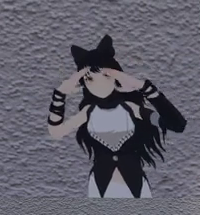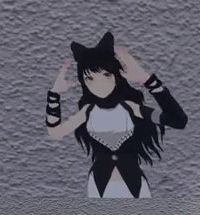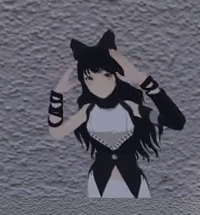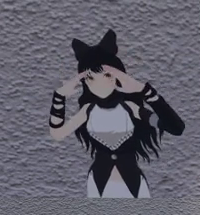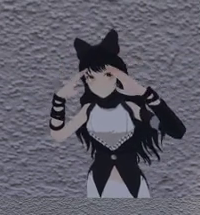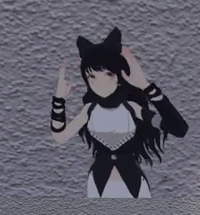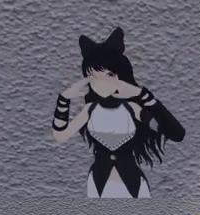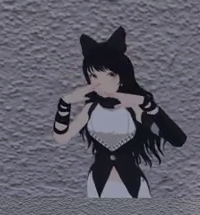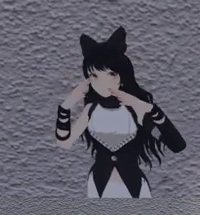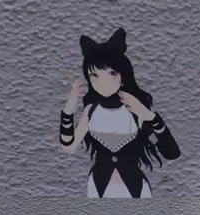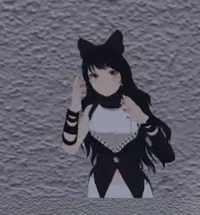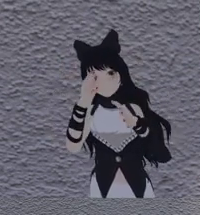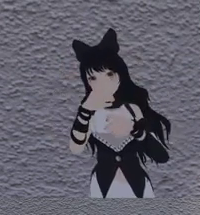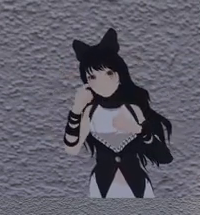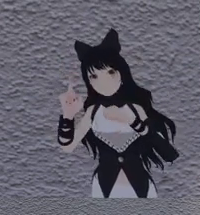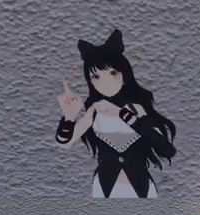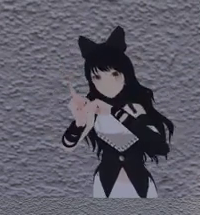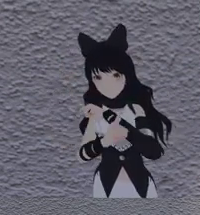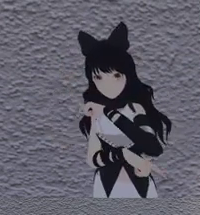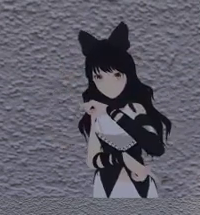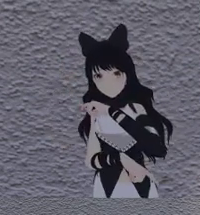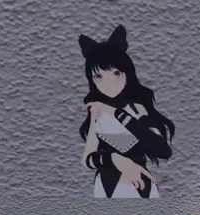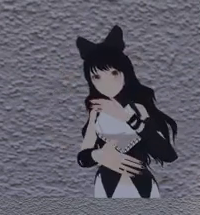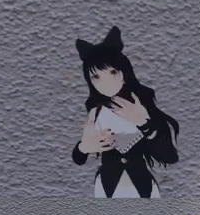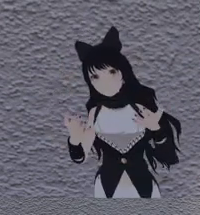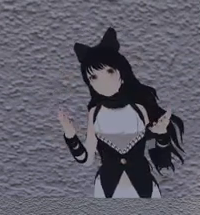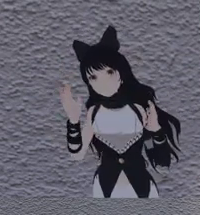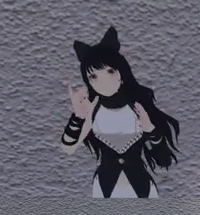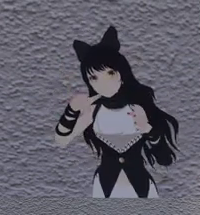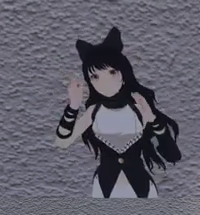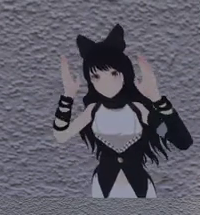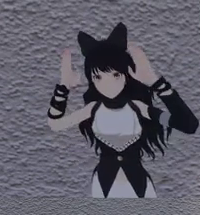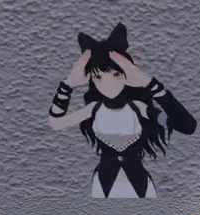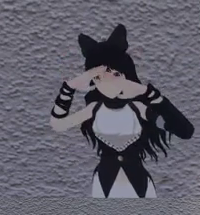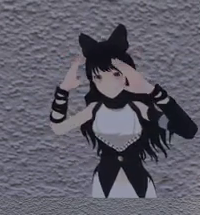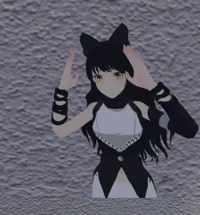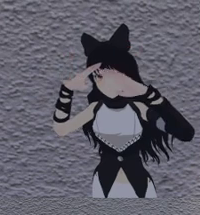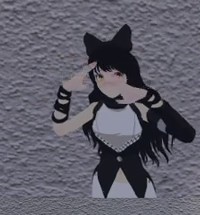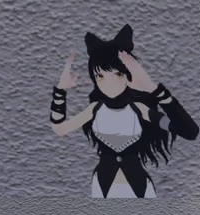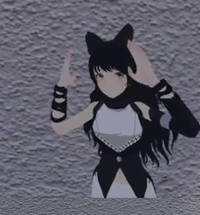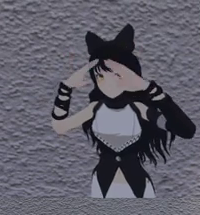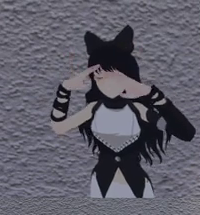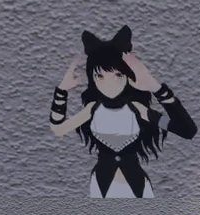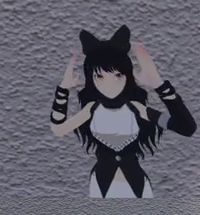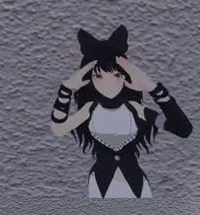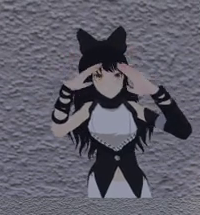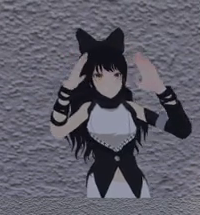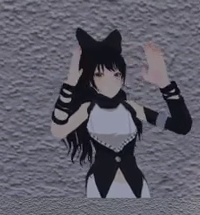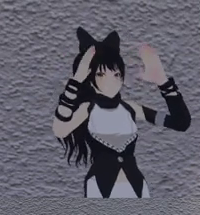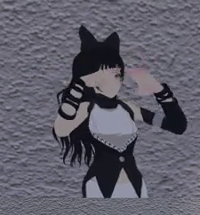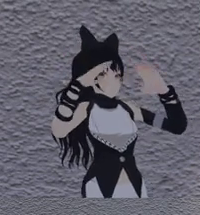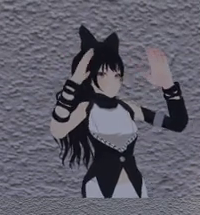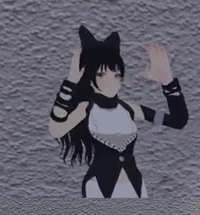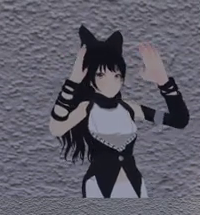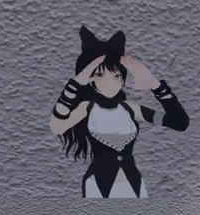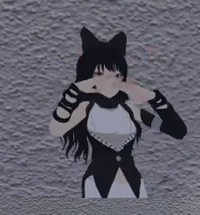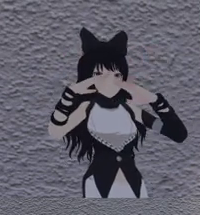Same. Uh-oh, I did something bad. I'm in trouble. I'm gonna get punished. Just like that. Trouble.